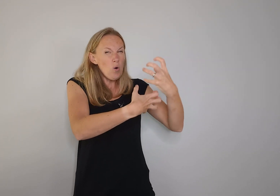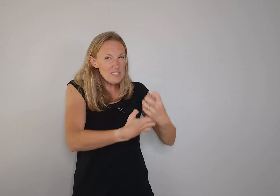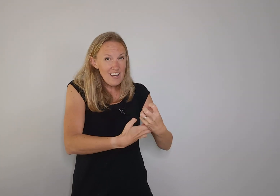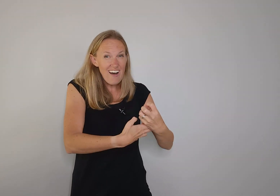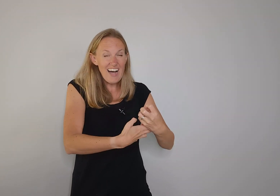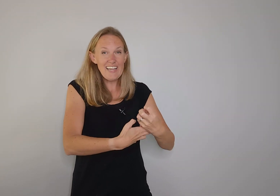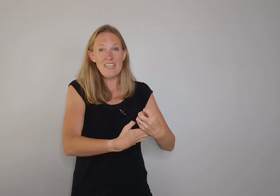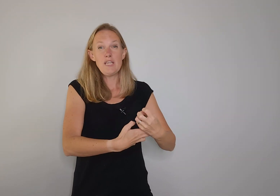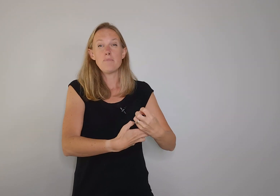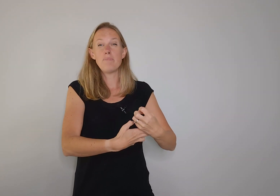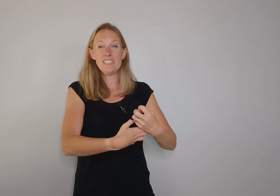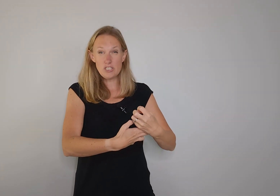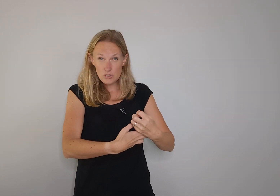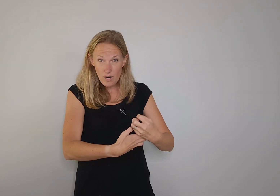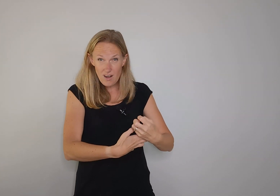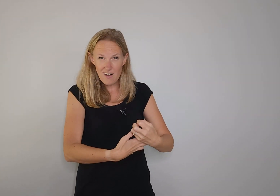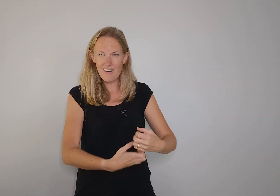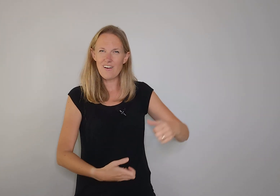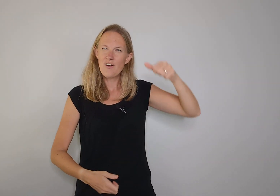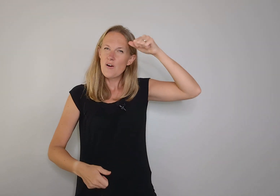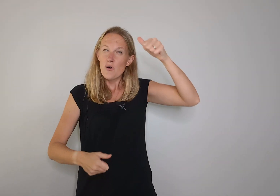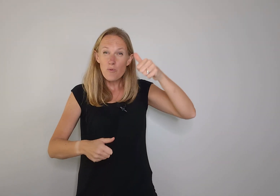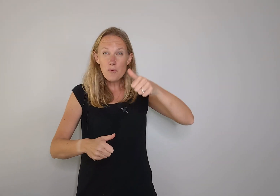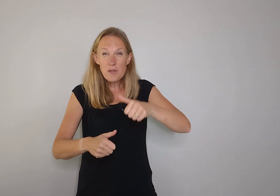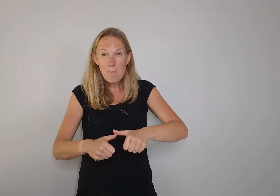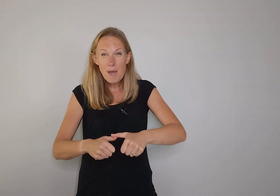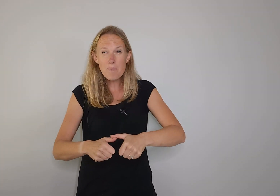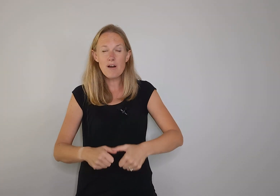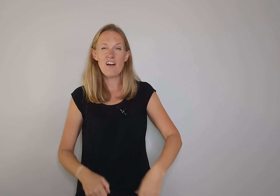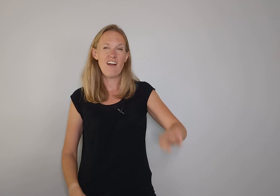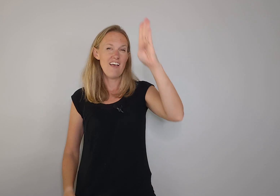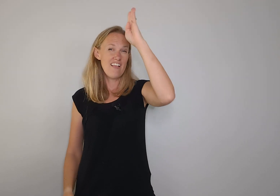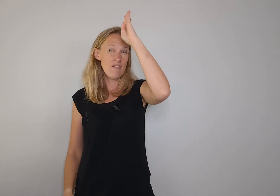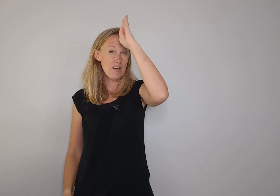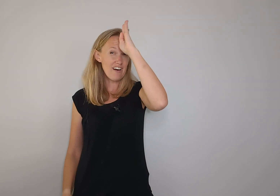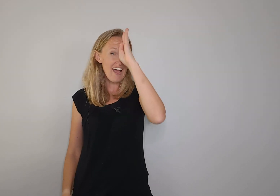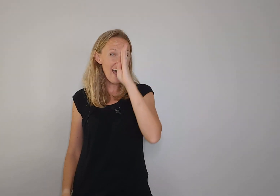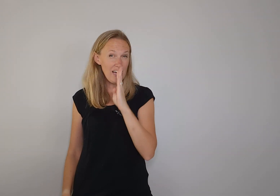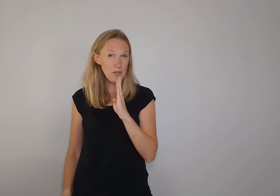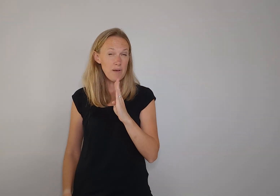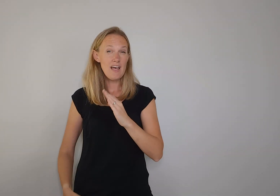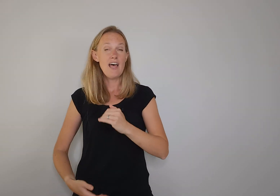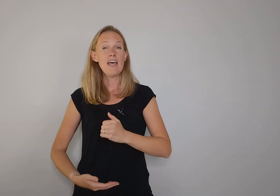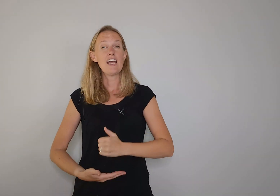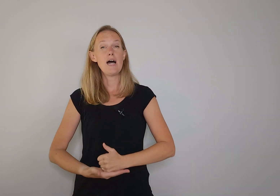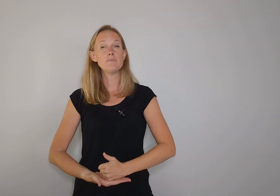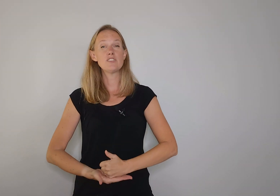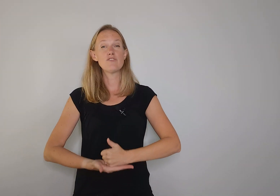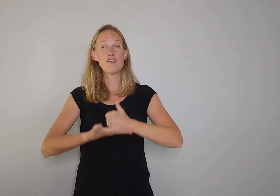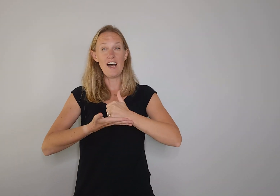hold on, be strong. Remember where your help comes